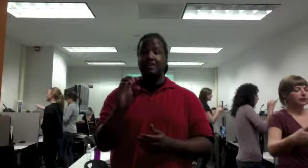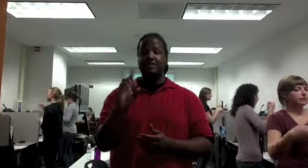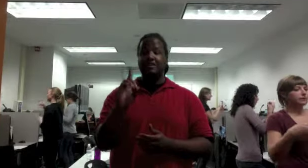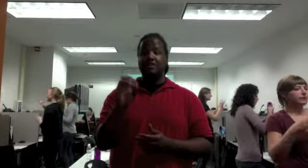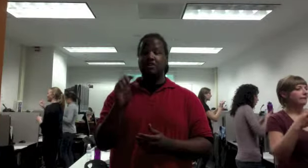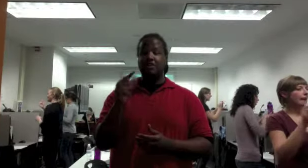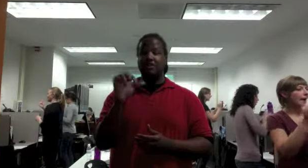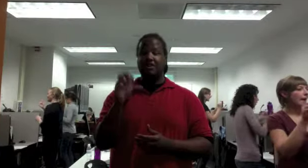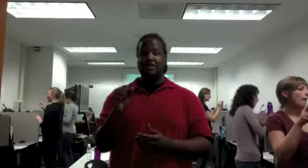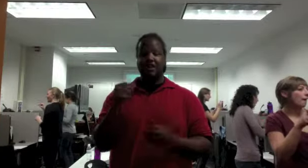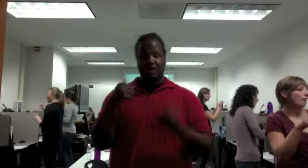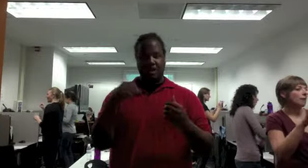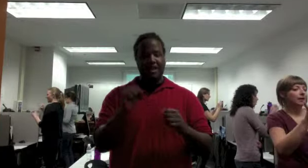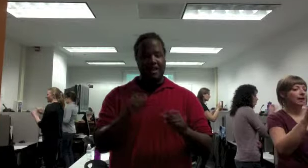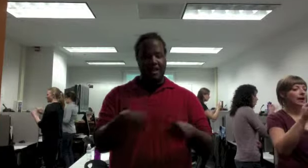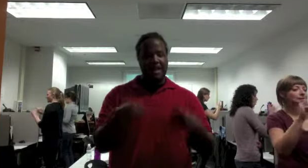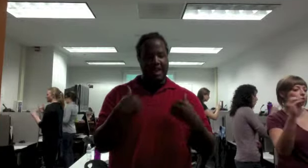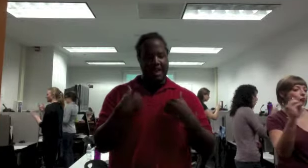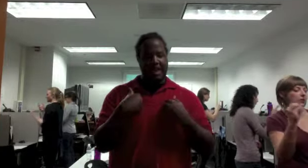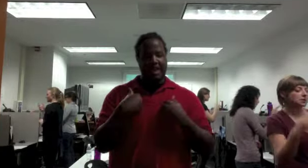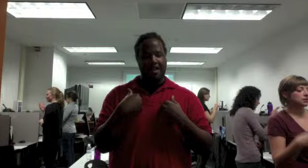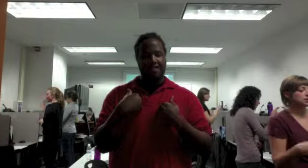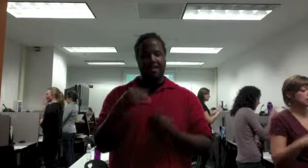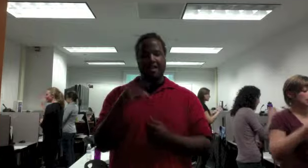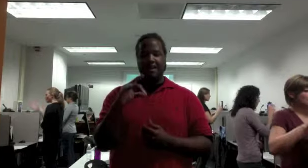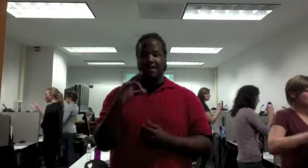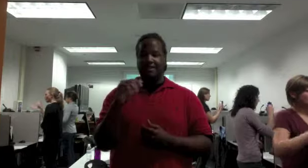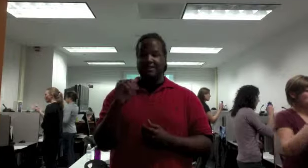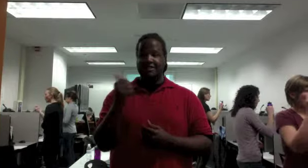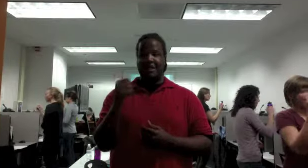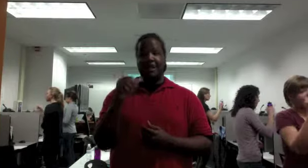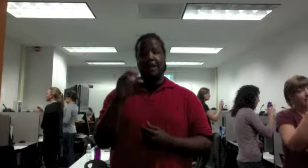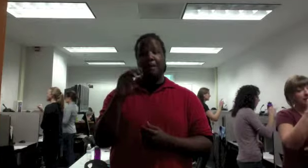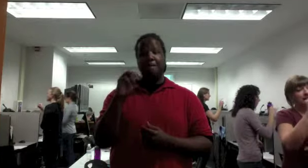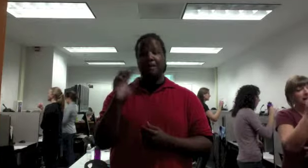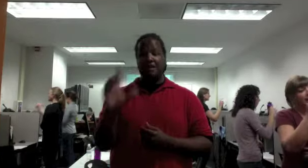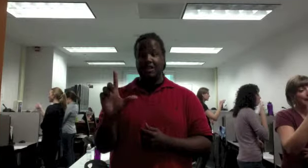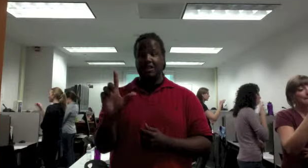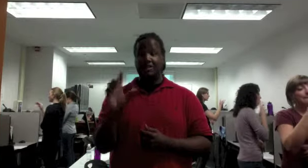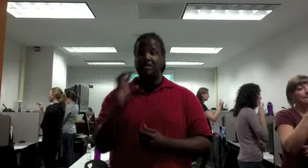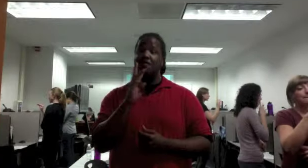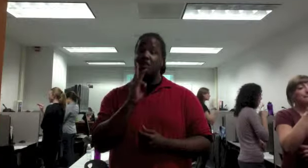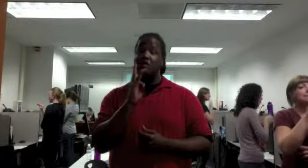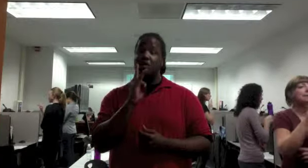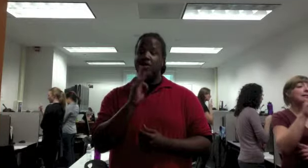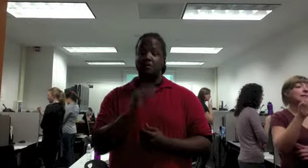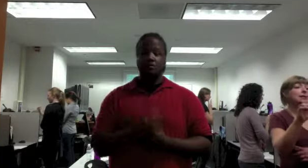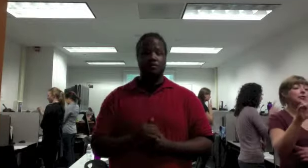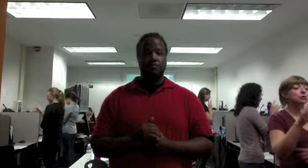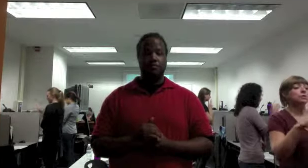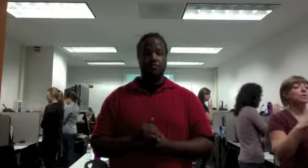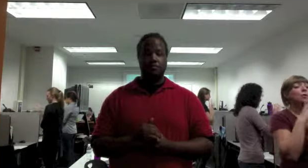it says that if I have this box of air at 80 degrees, it will hold